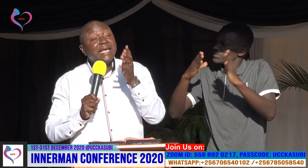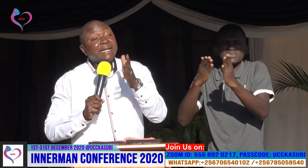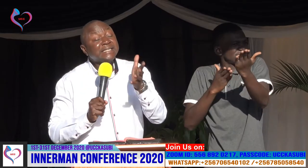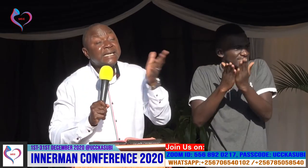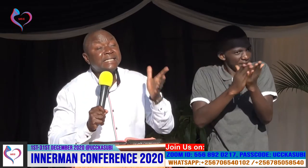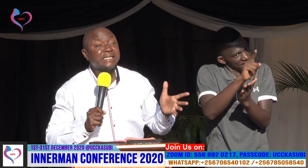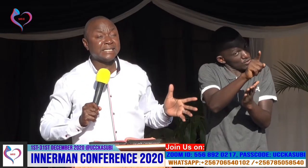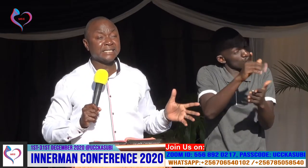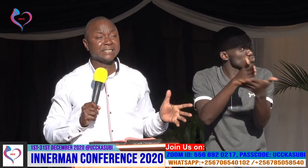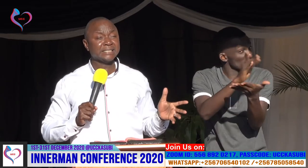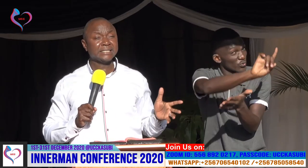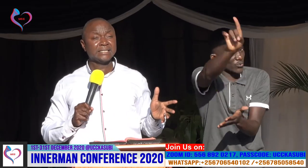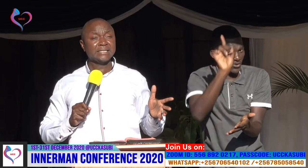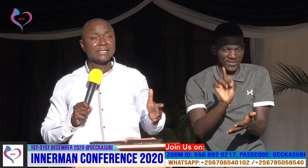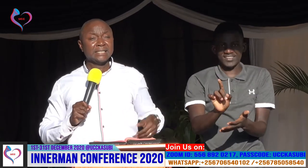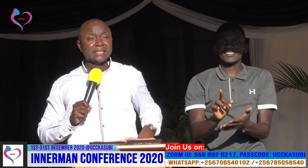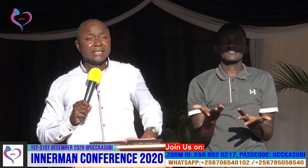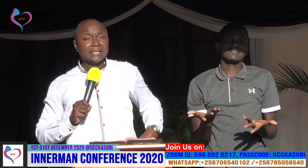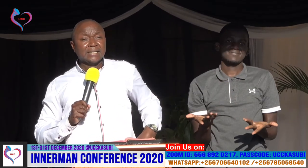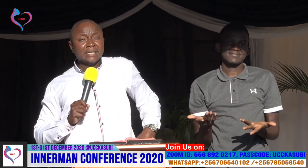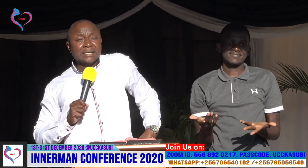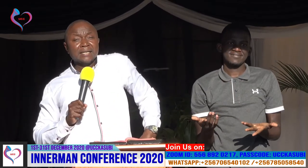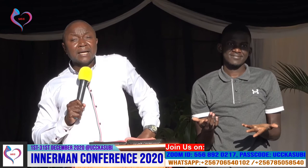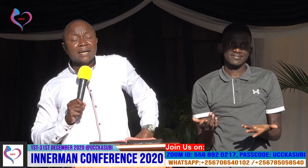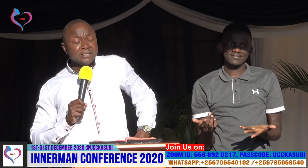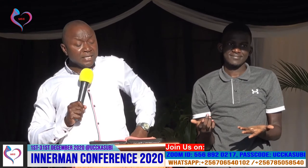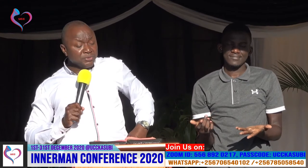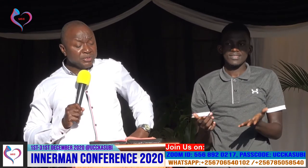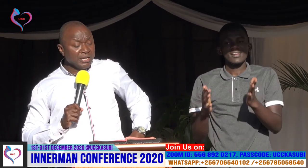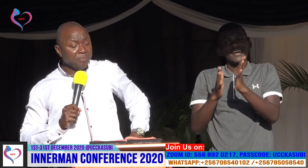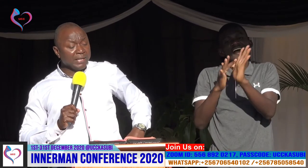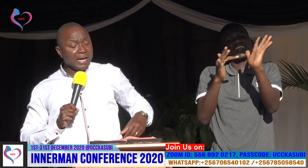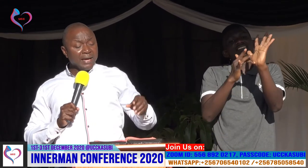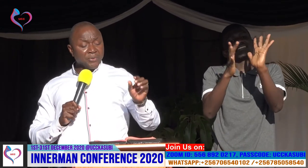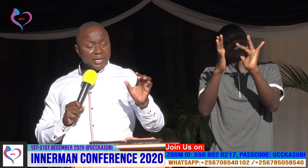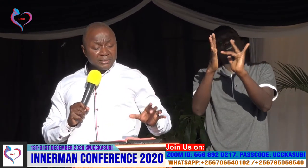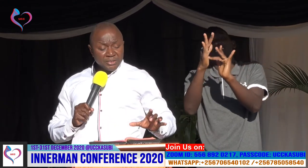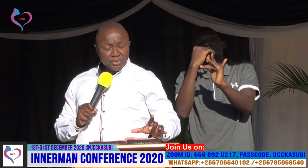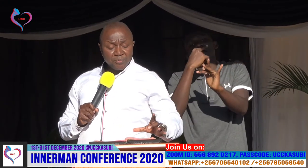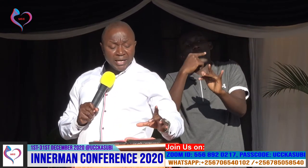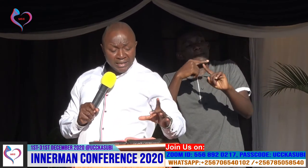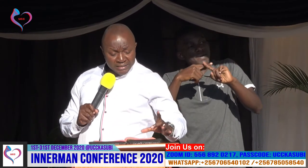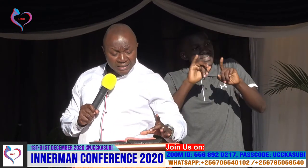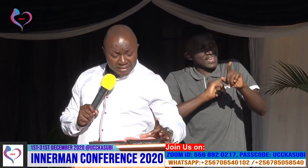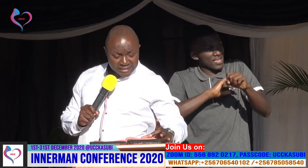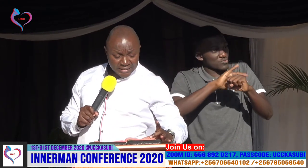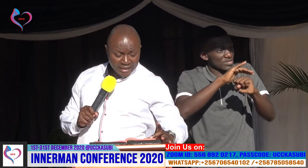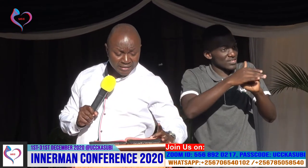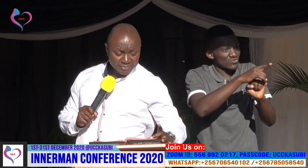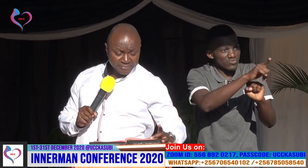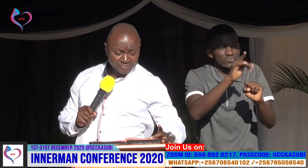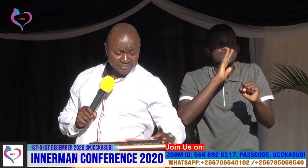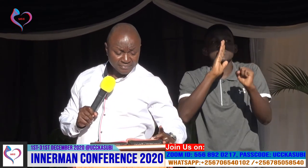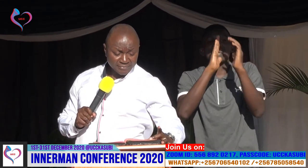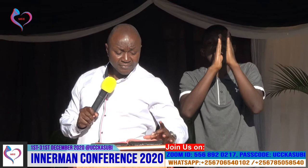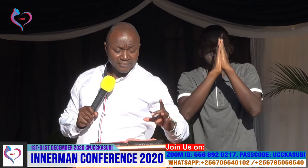you, isn't it? Na ine worship team yaliye kuweza, sicho mukama wange. And Jesus will tell you, but I created you to be an intercessor. Yes, agenda